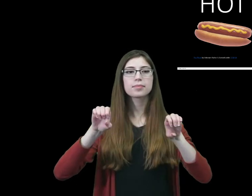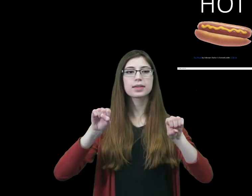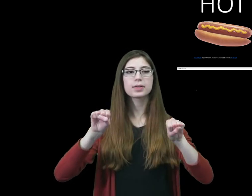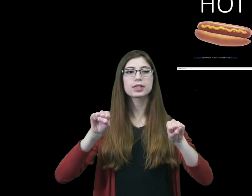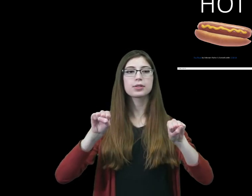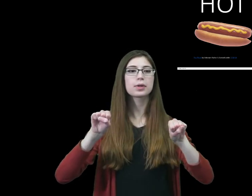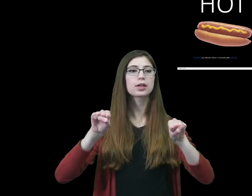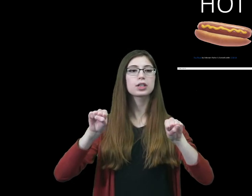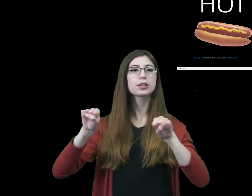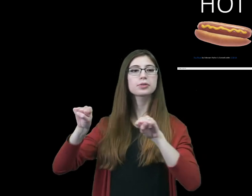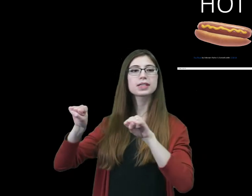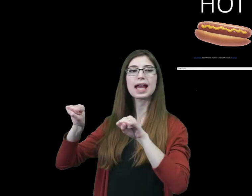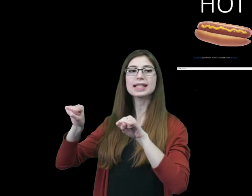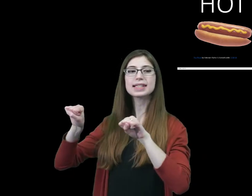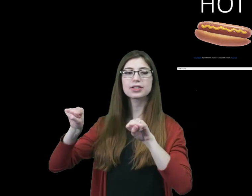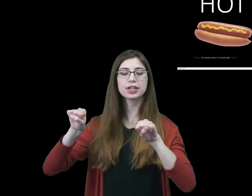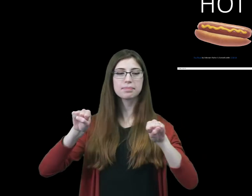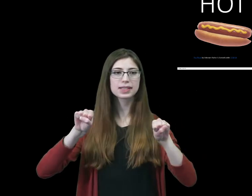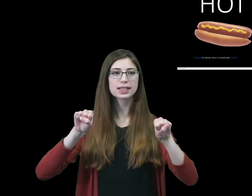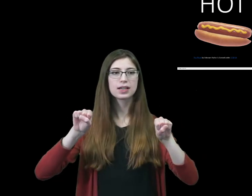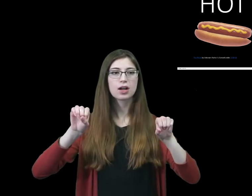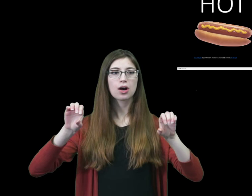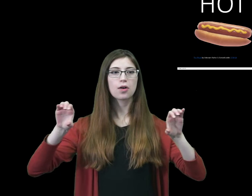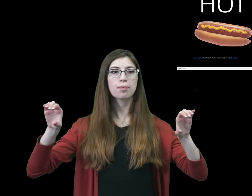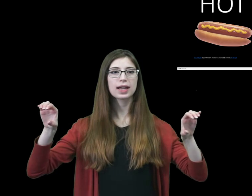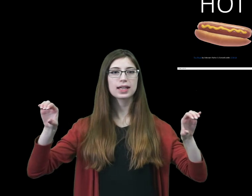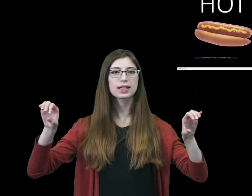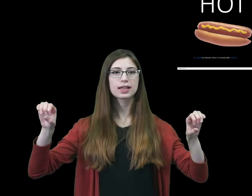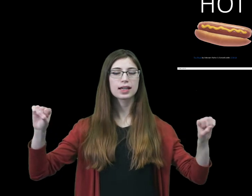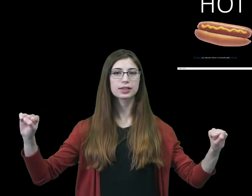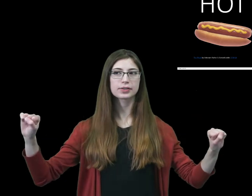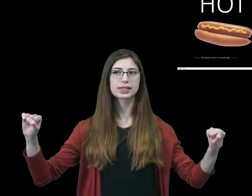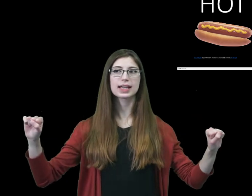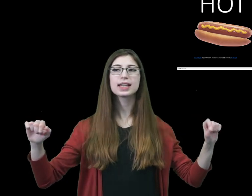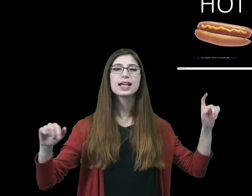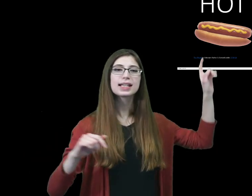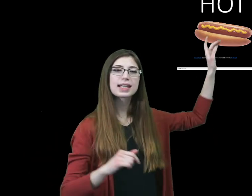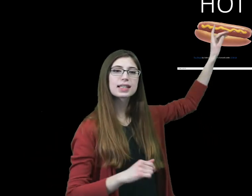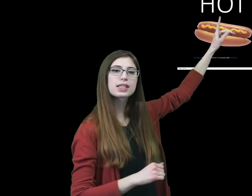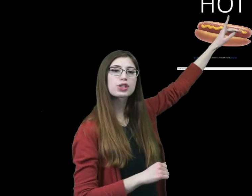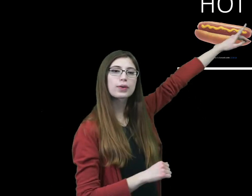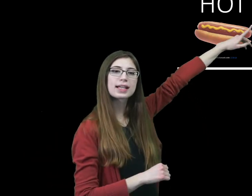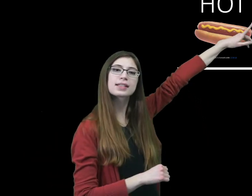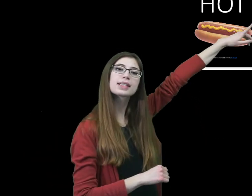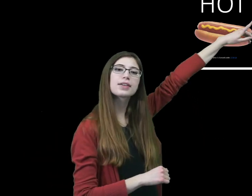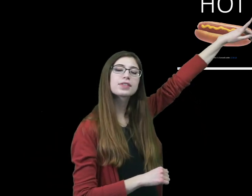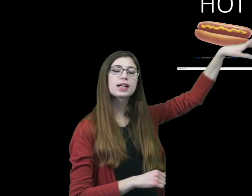them into closed S handshakes, open again, and closed again. It's like these strings of